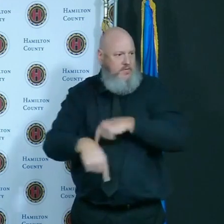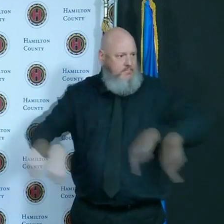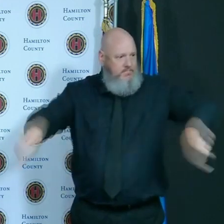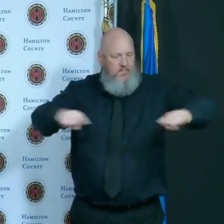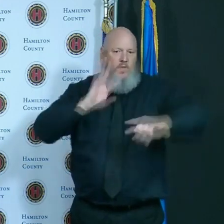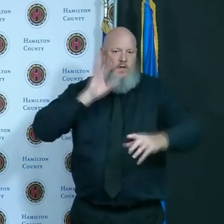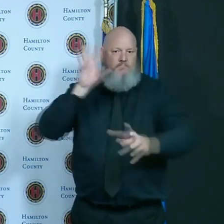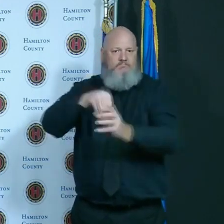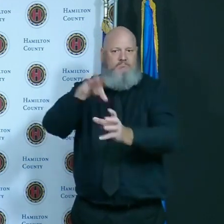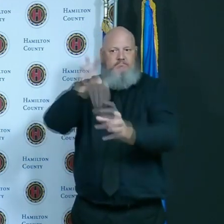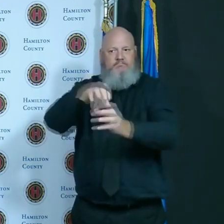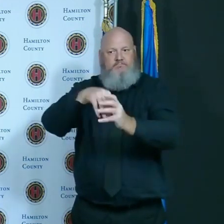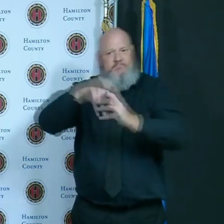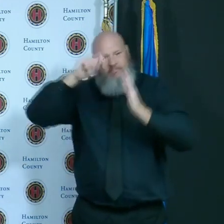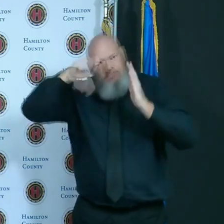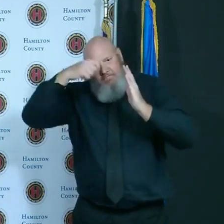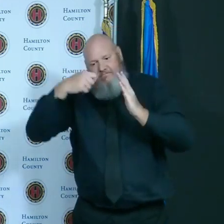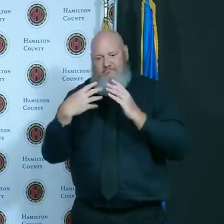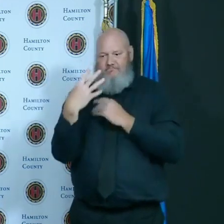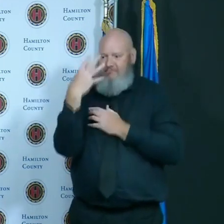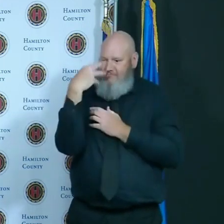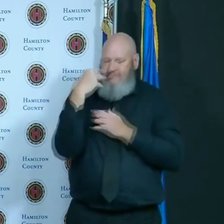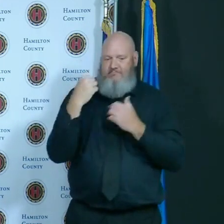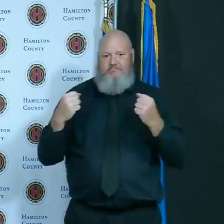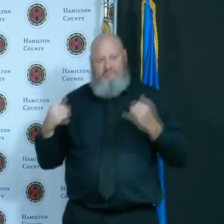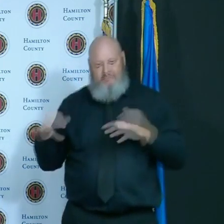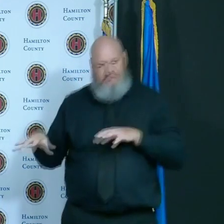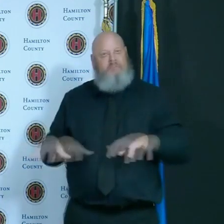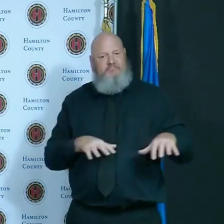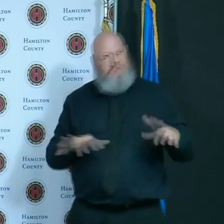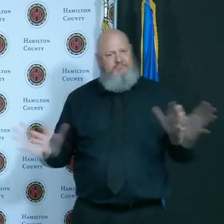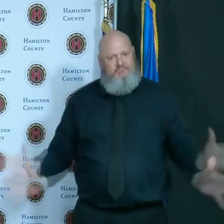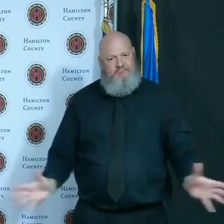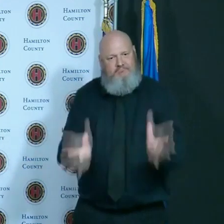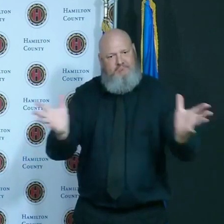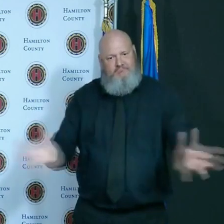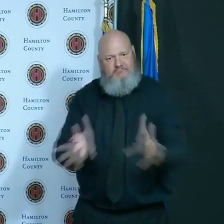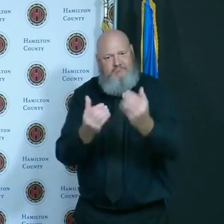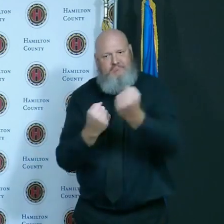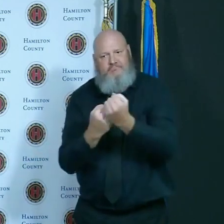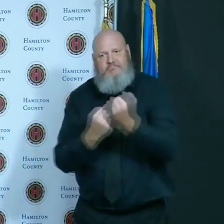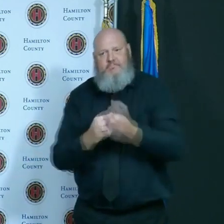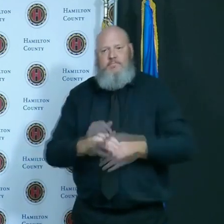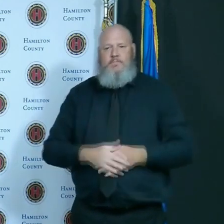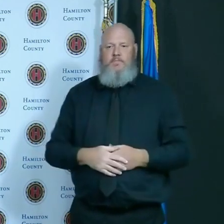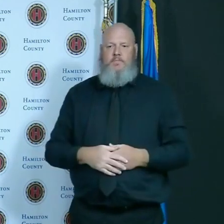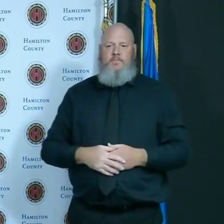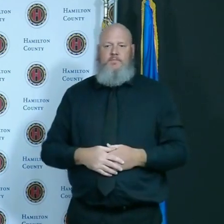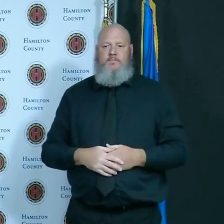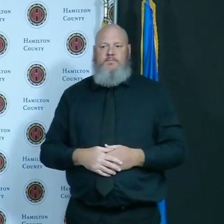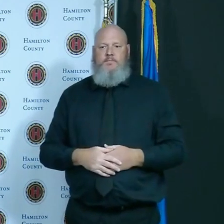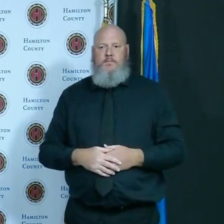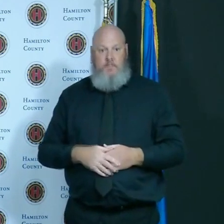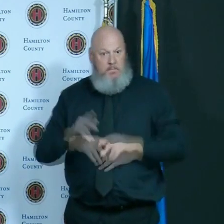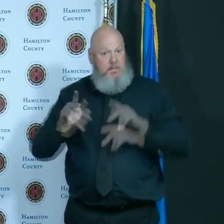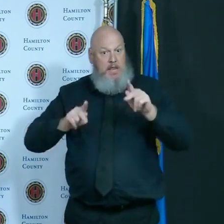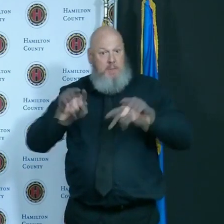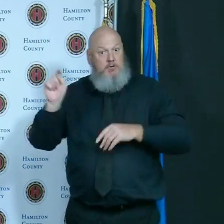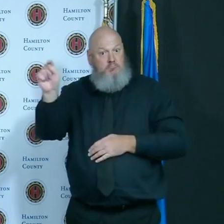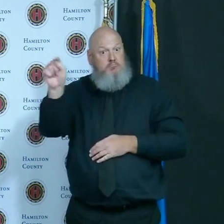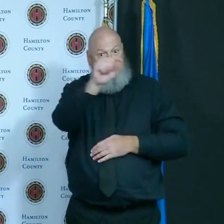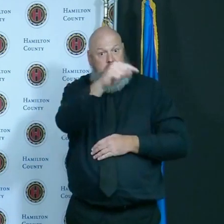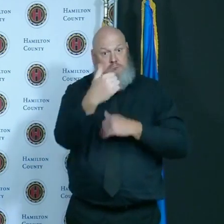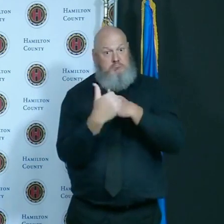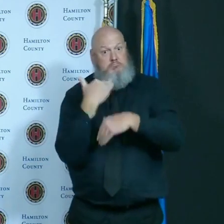so excited to announce that those who do participate in the video project are invited to